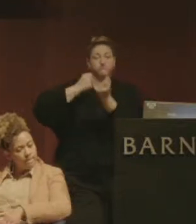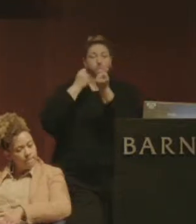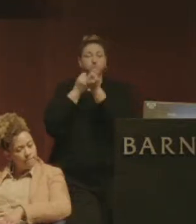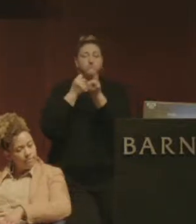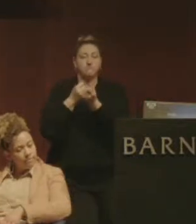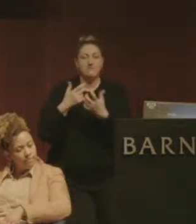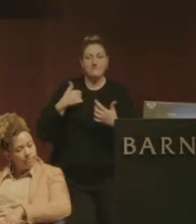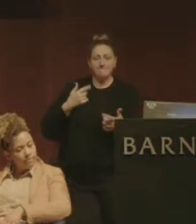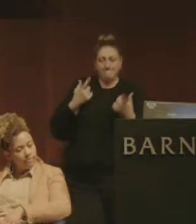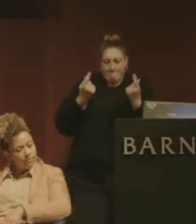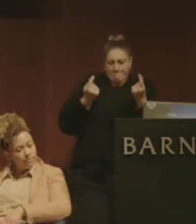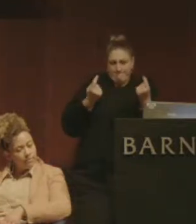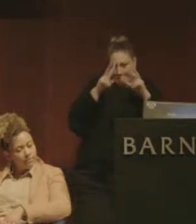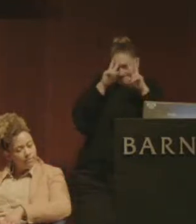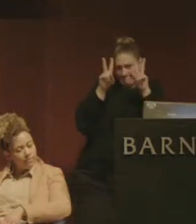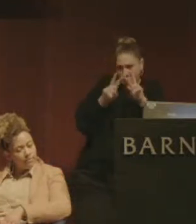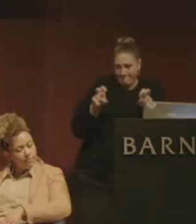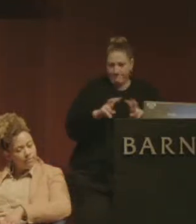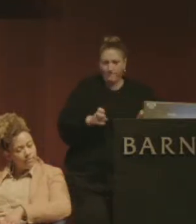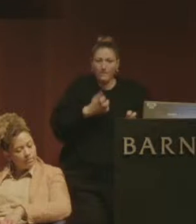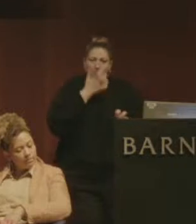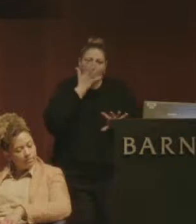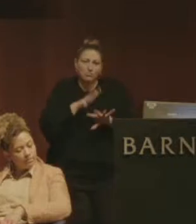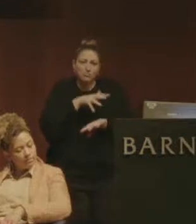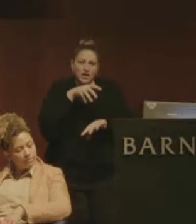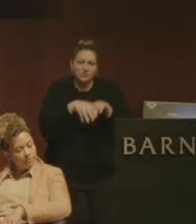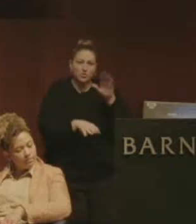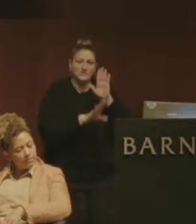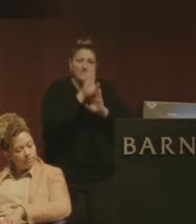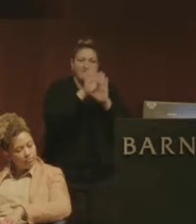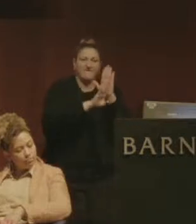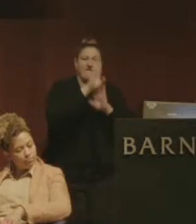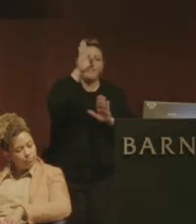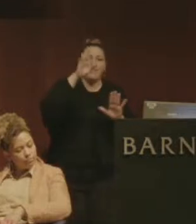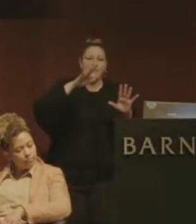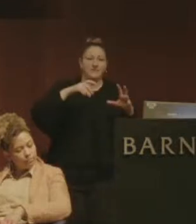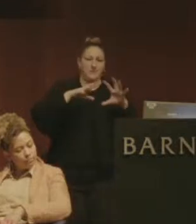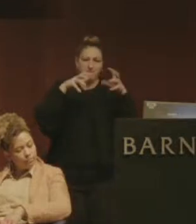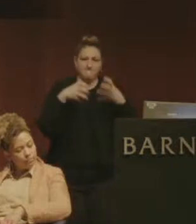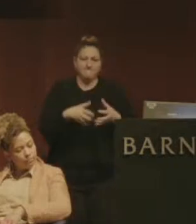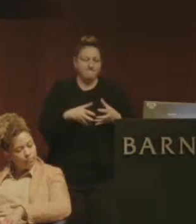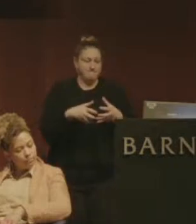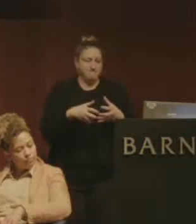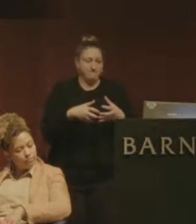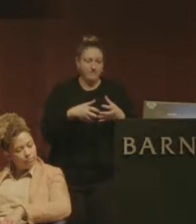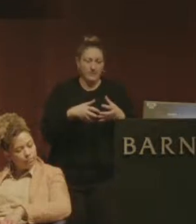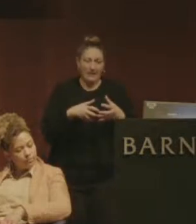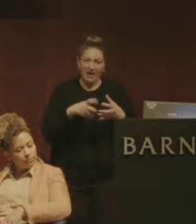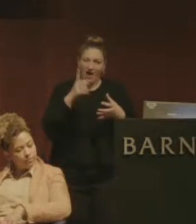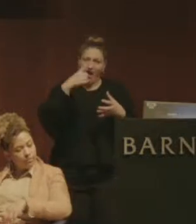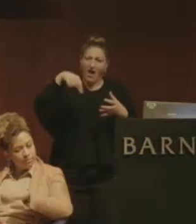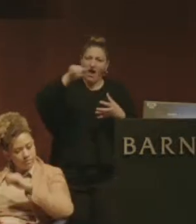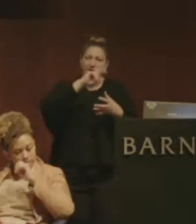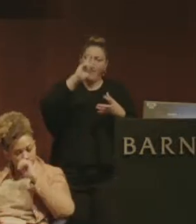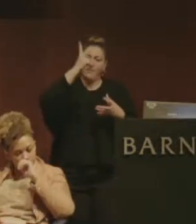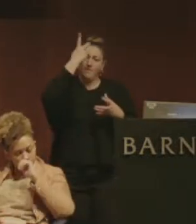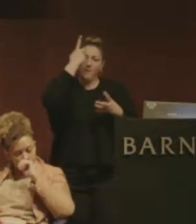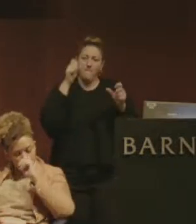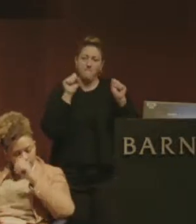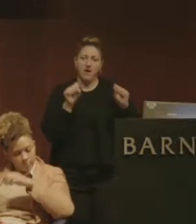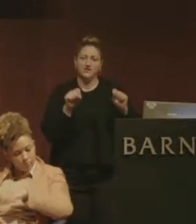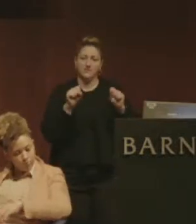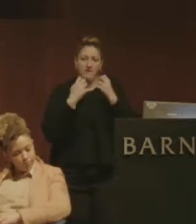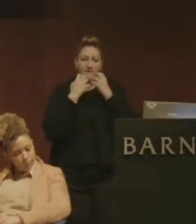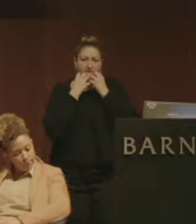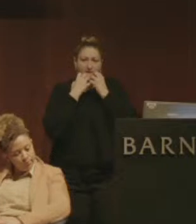to analyze the grassroots development of the discourse of a paraíso cobiçado and the political possibility of the preservation